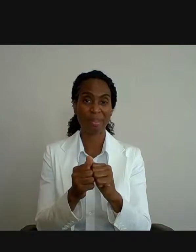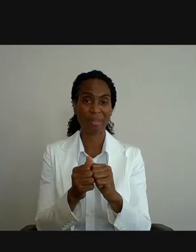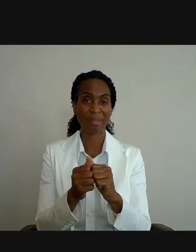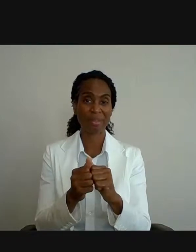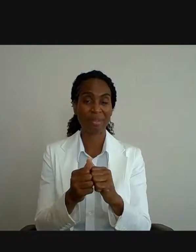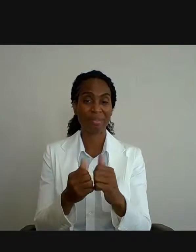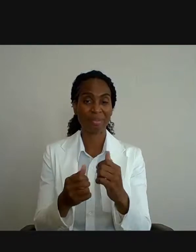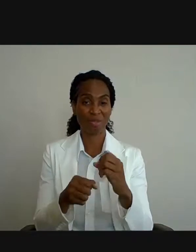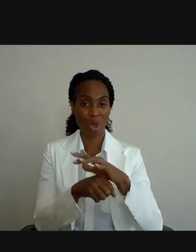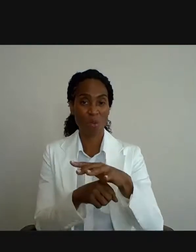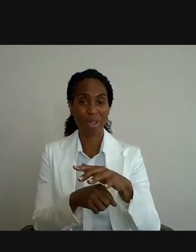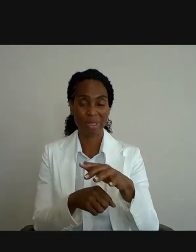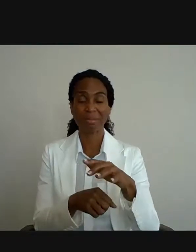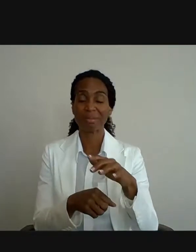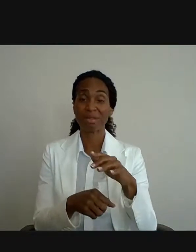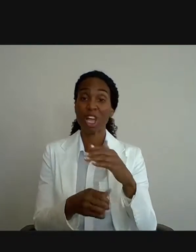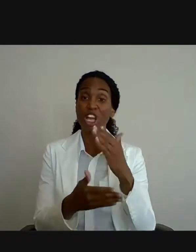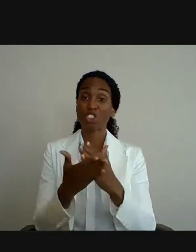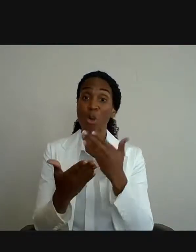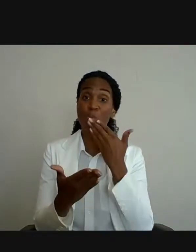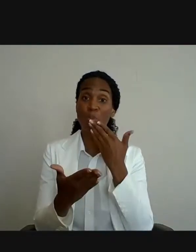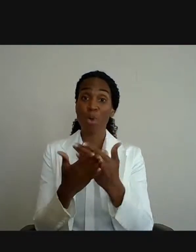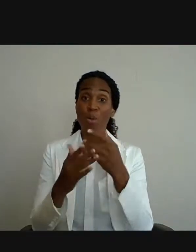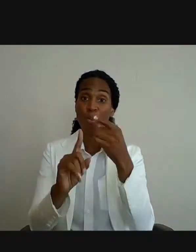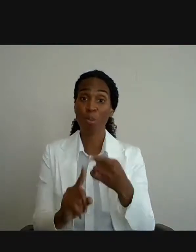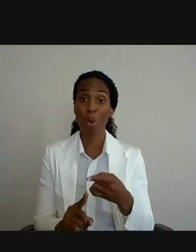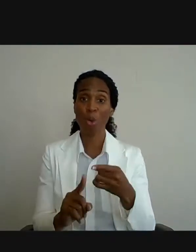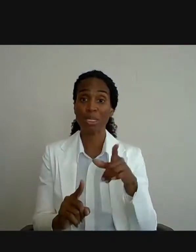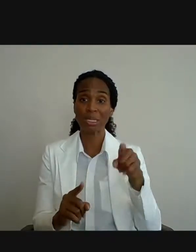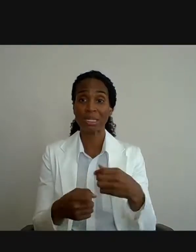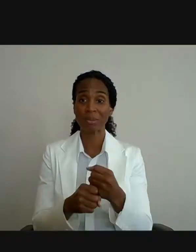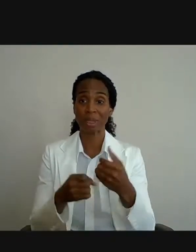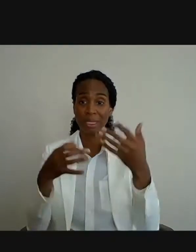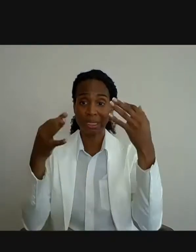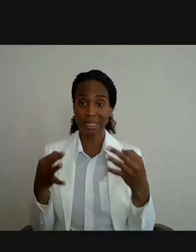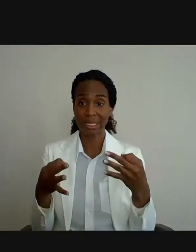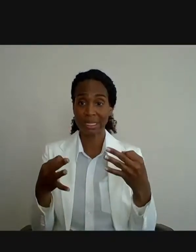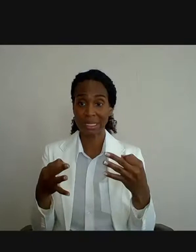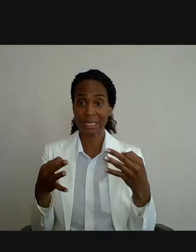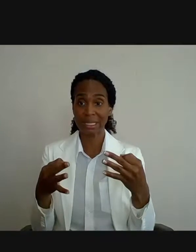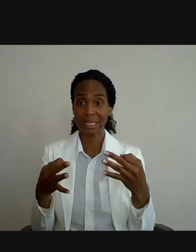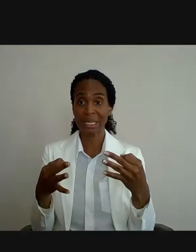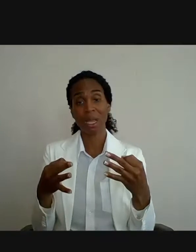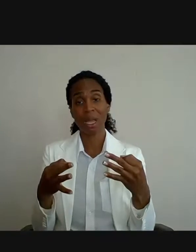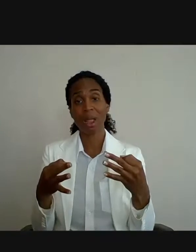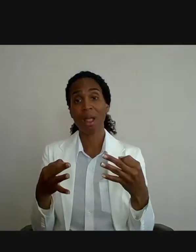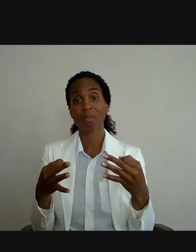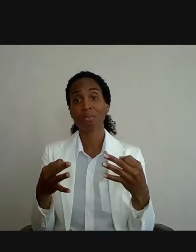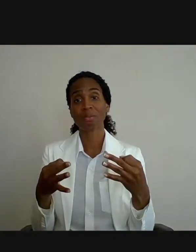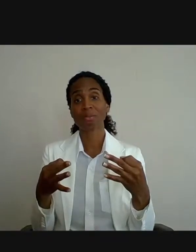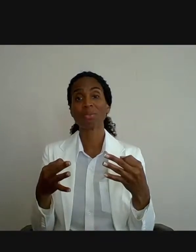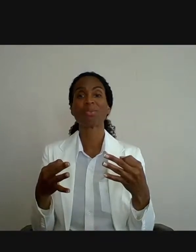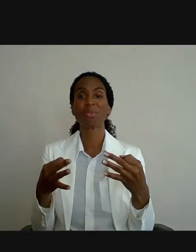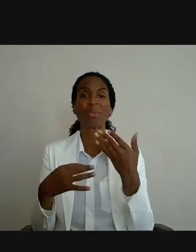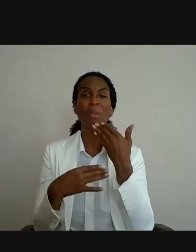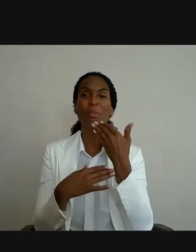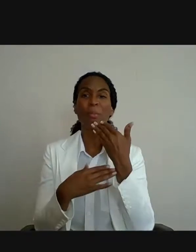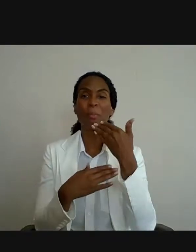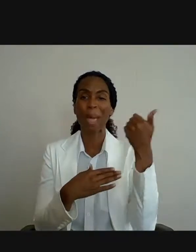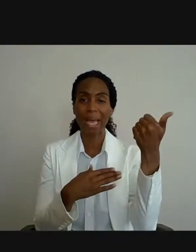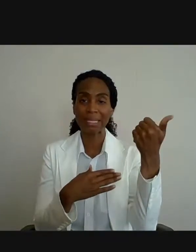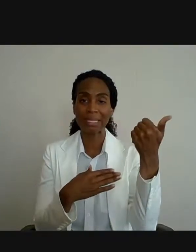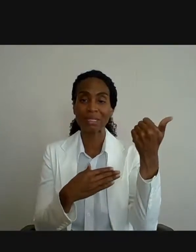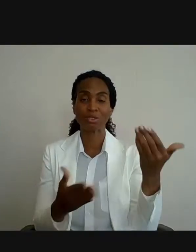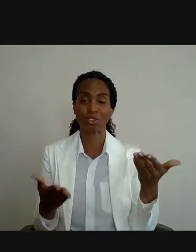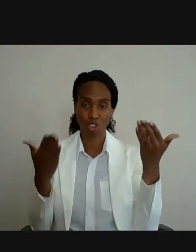good points, but we have to make a decision about what's the overall best